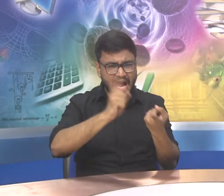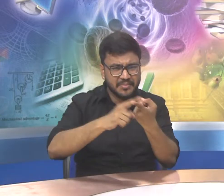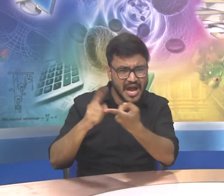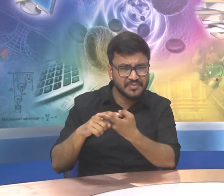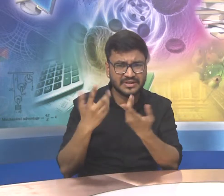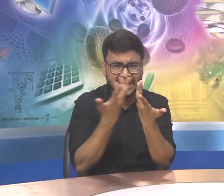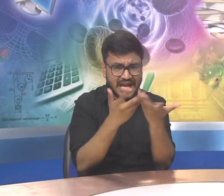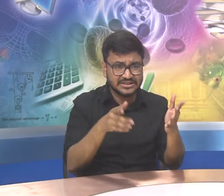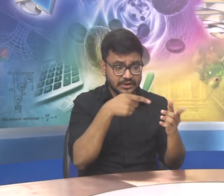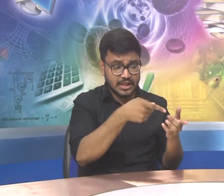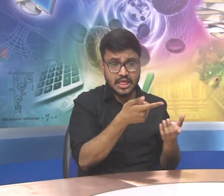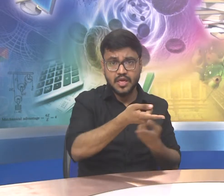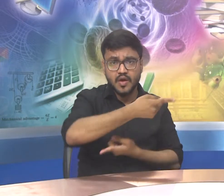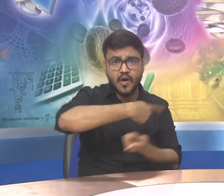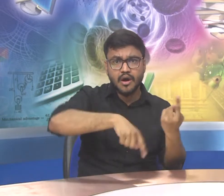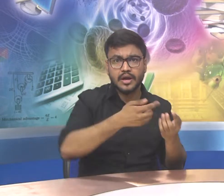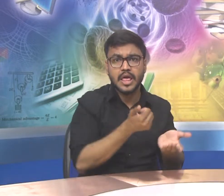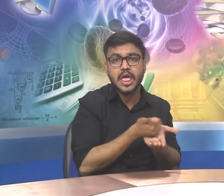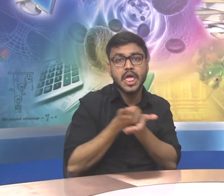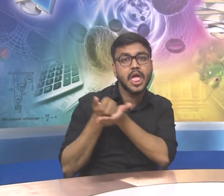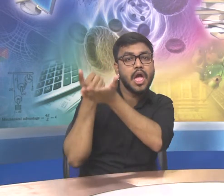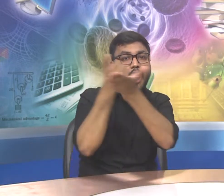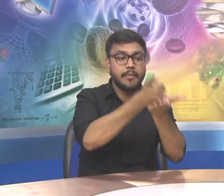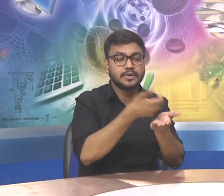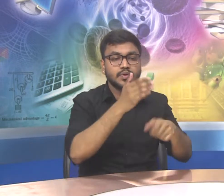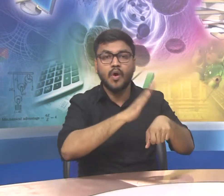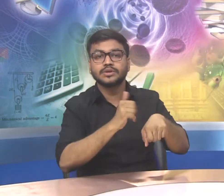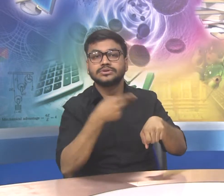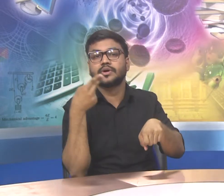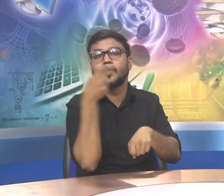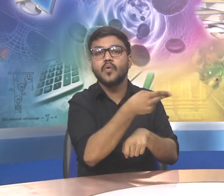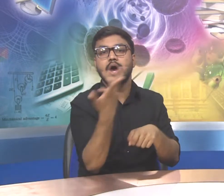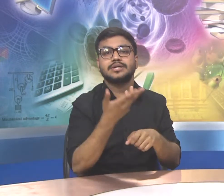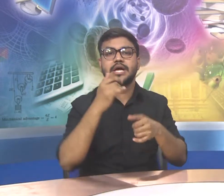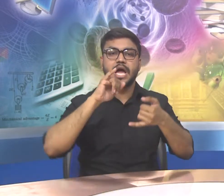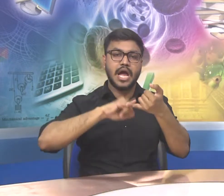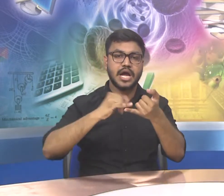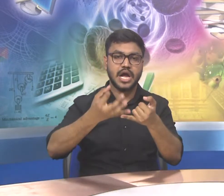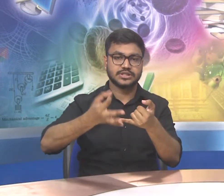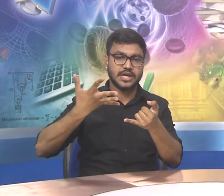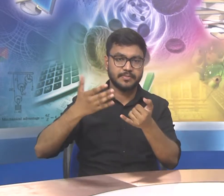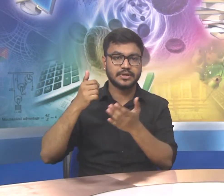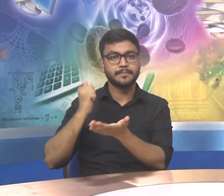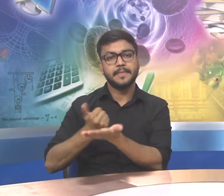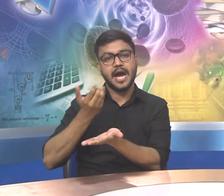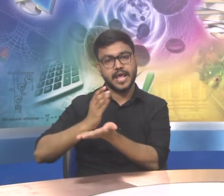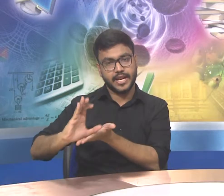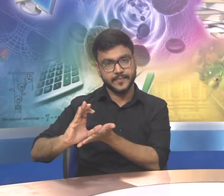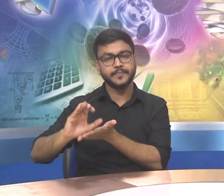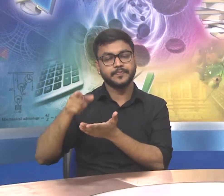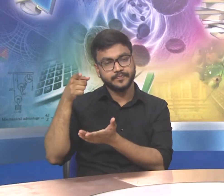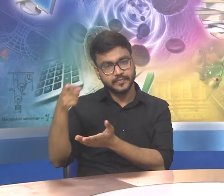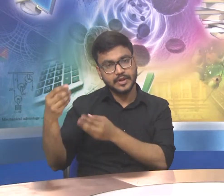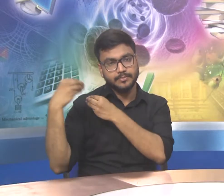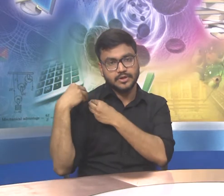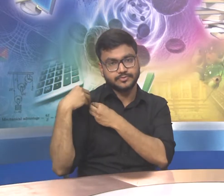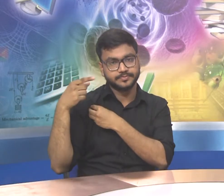They engage themselves in some specific area or activity and thus are